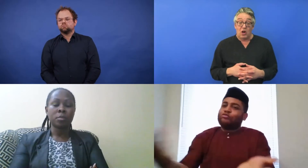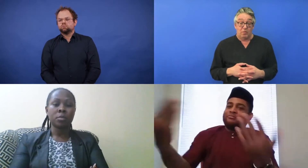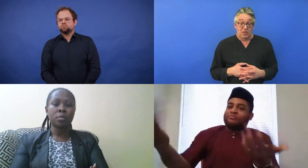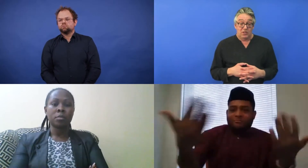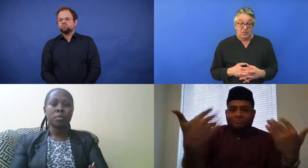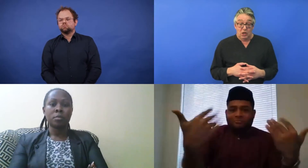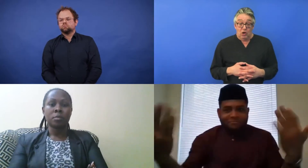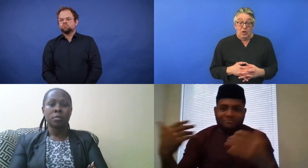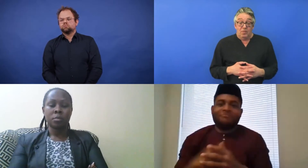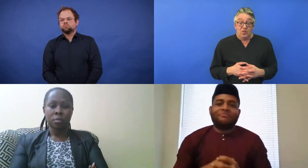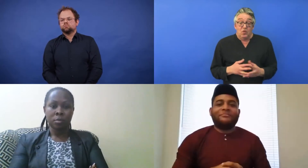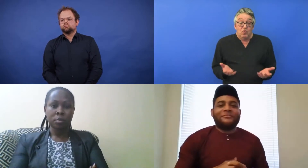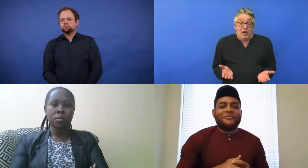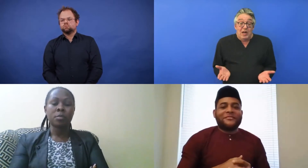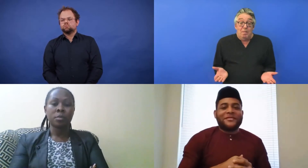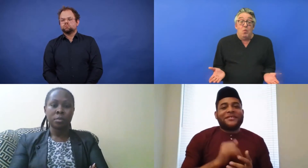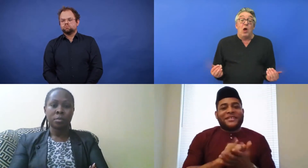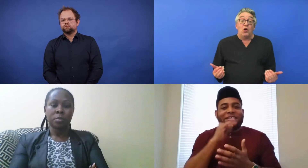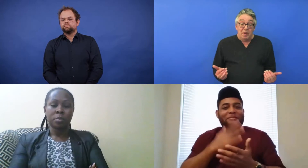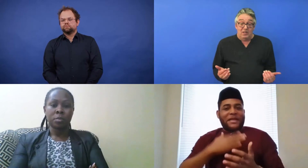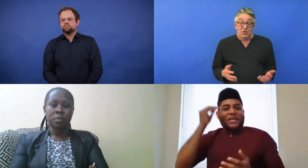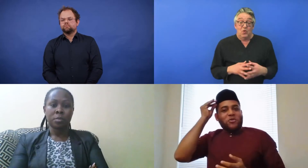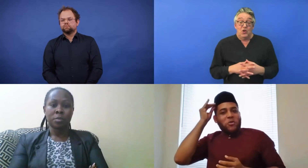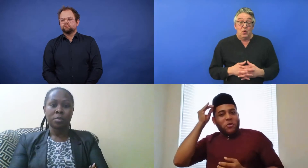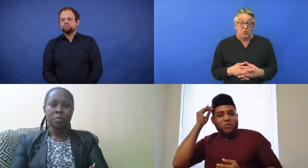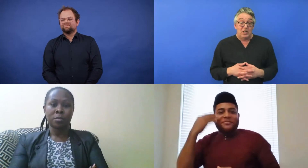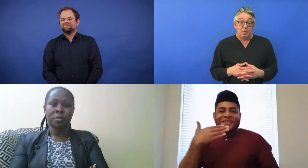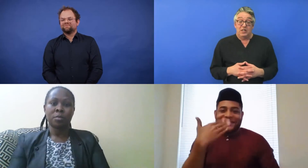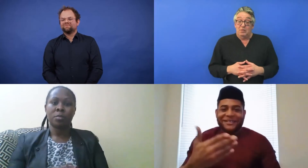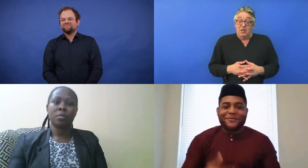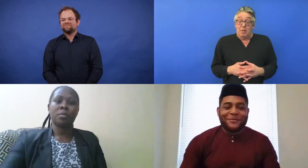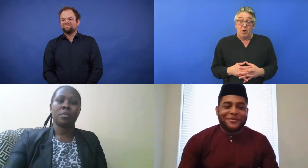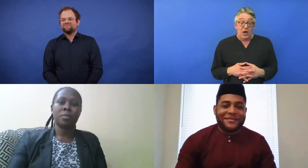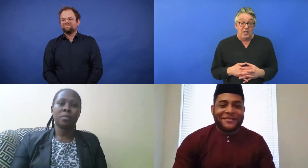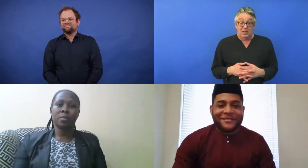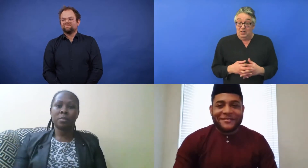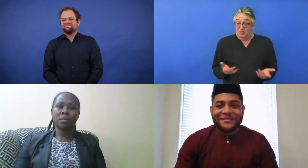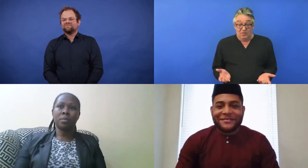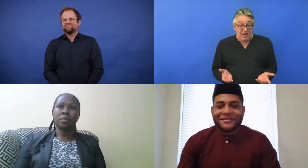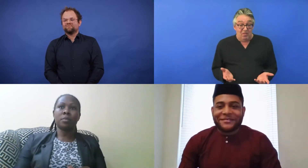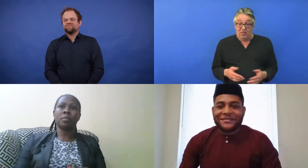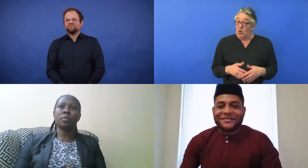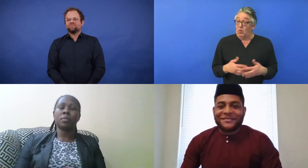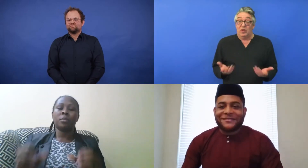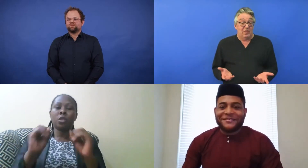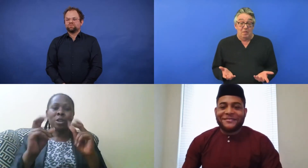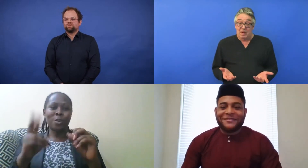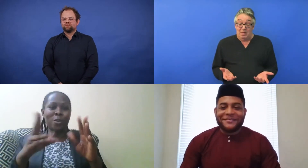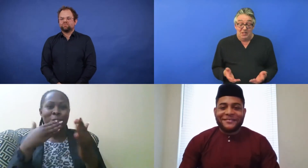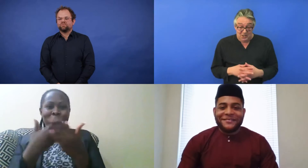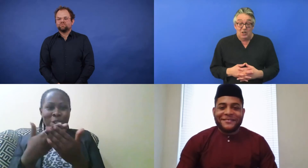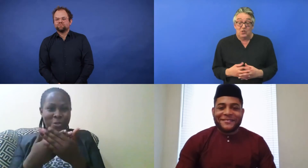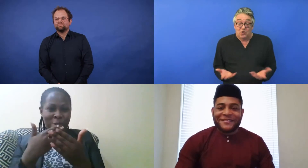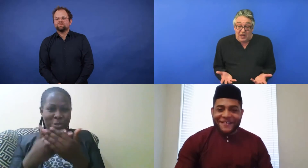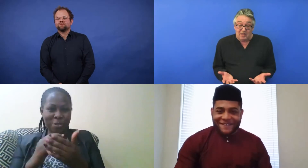all governments to really be welcoming to youth with disabilities, be they blind, deaf, or with other